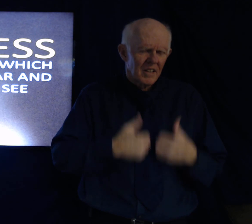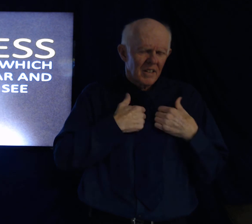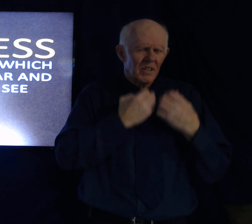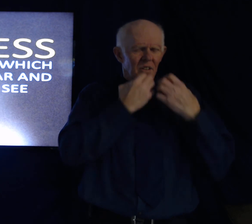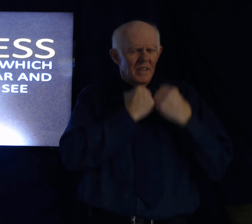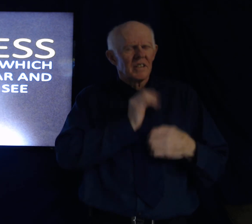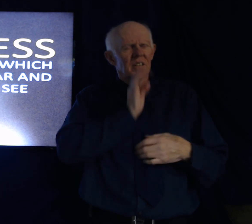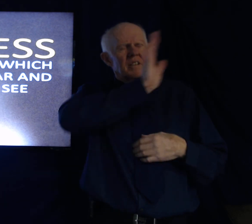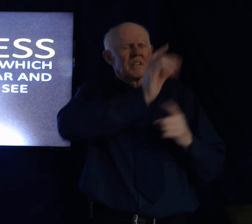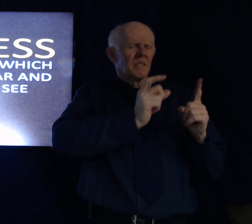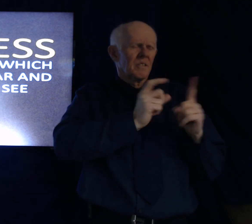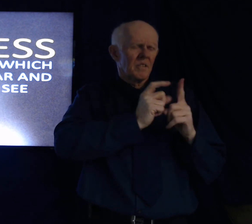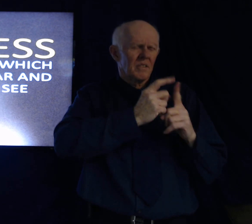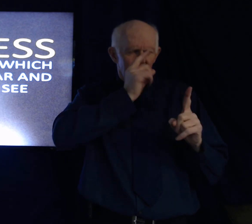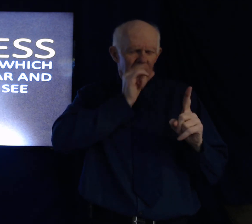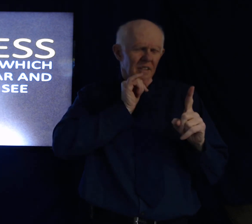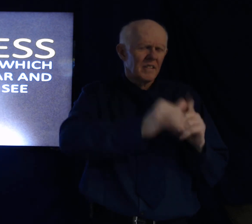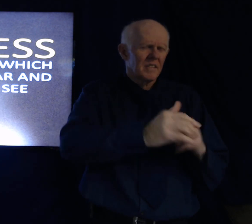your christ and we cherish your word